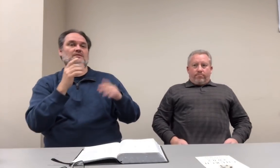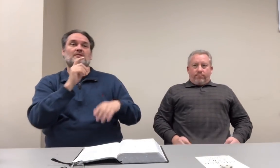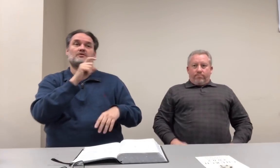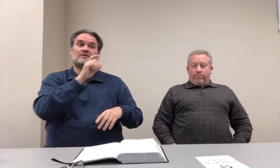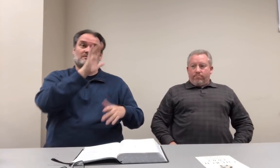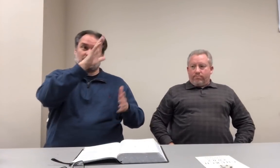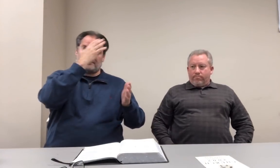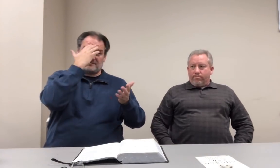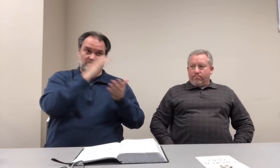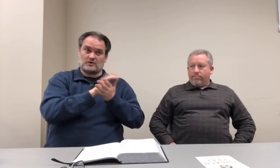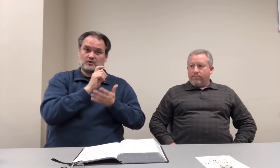God.